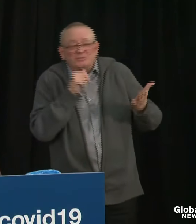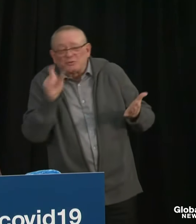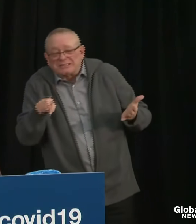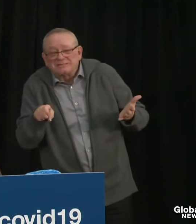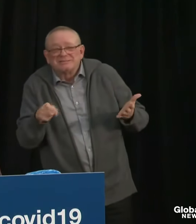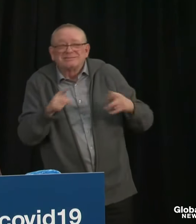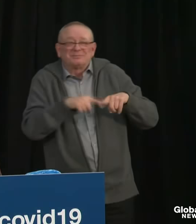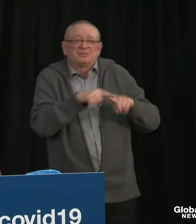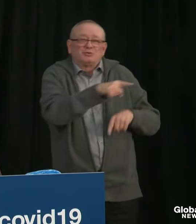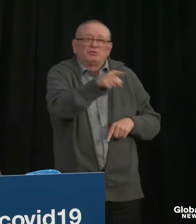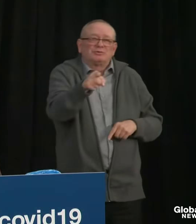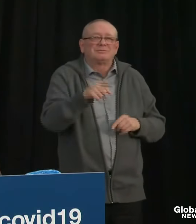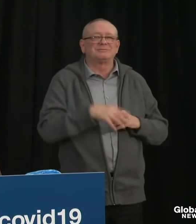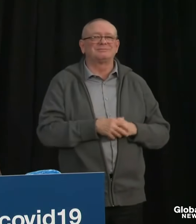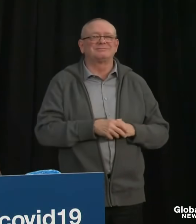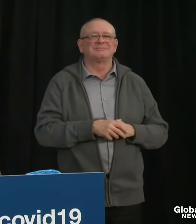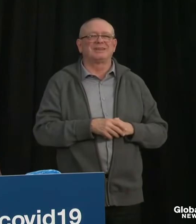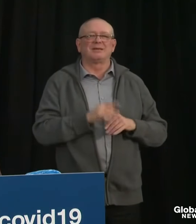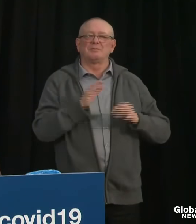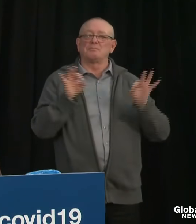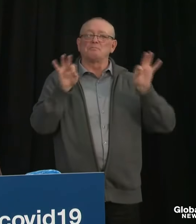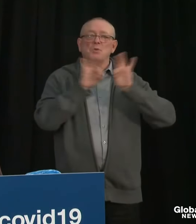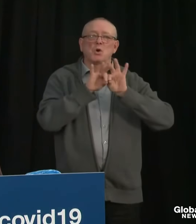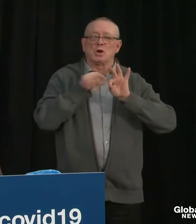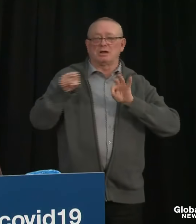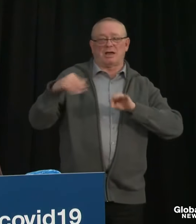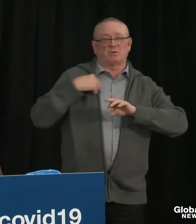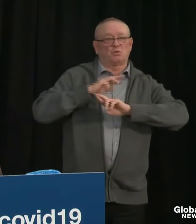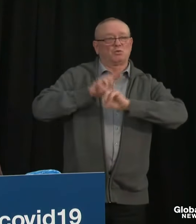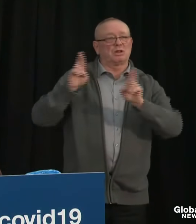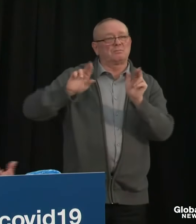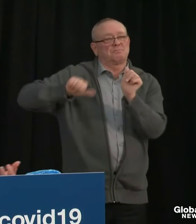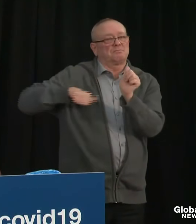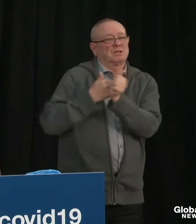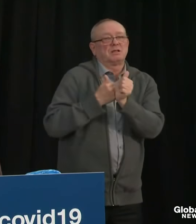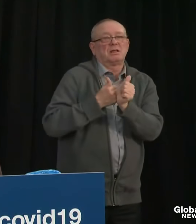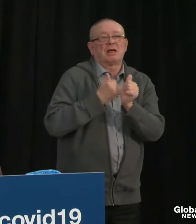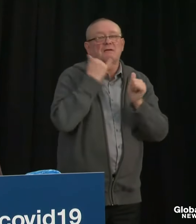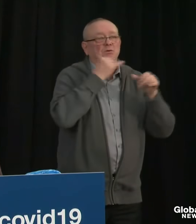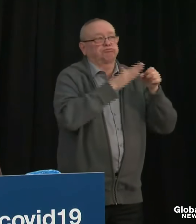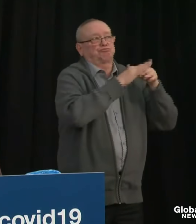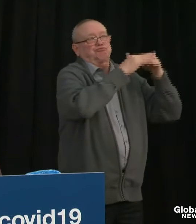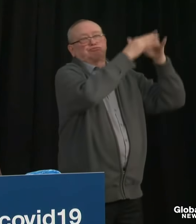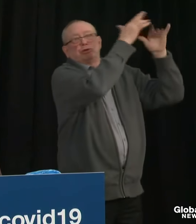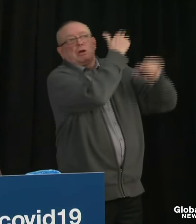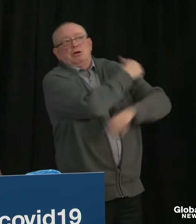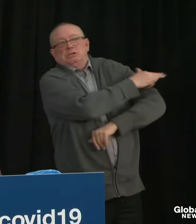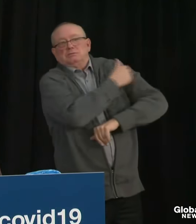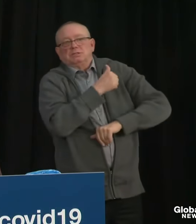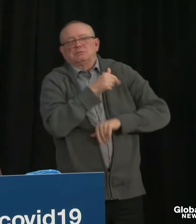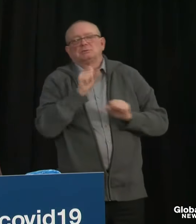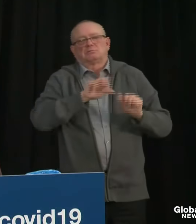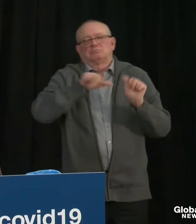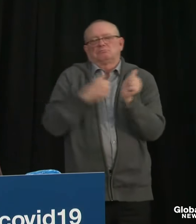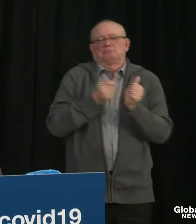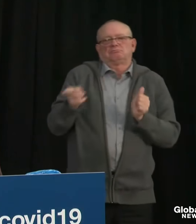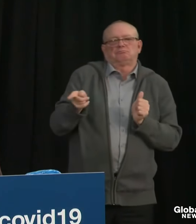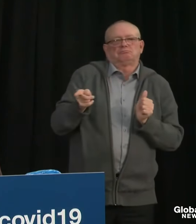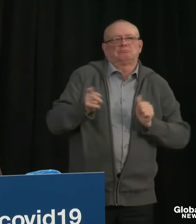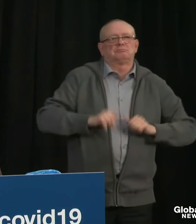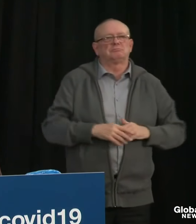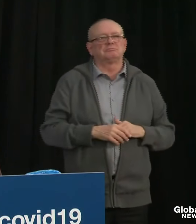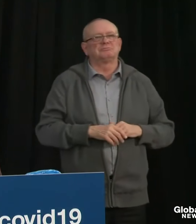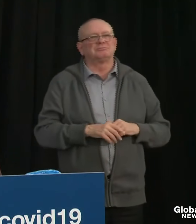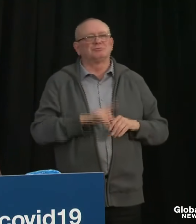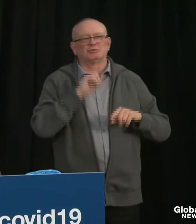sure that they're there in backup just in case they're needed. But it really is up to all of us. Operator, can you please